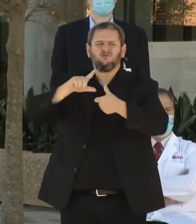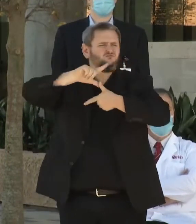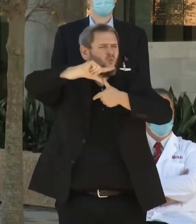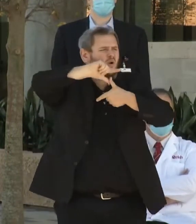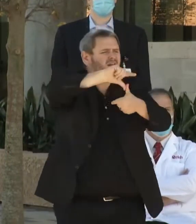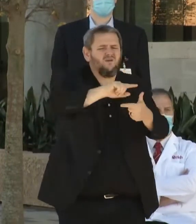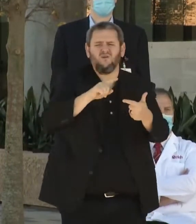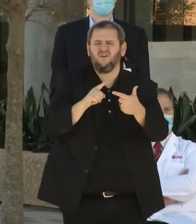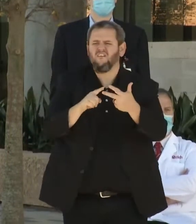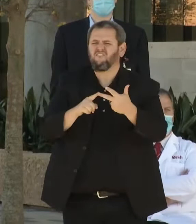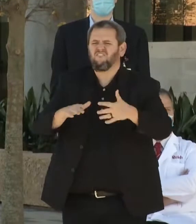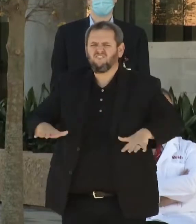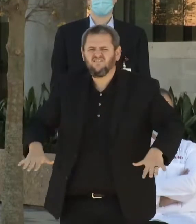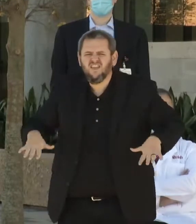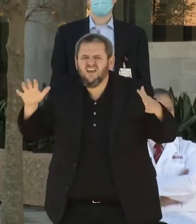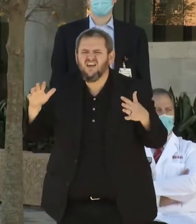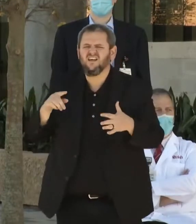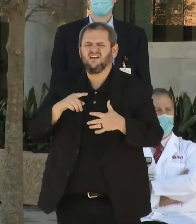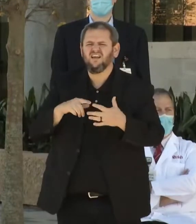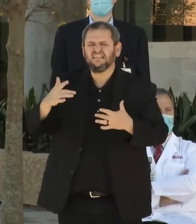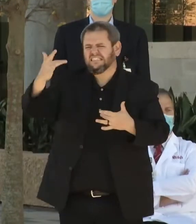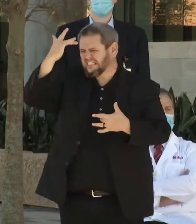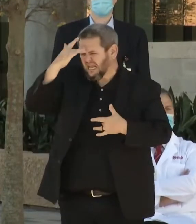during a global pandemic.